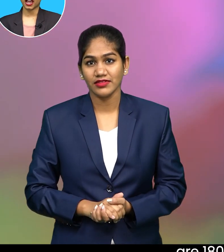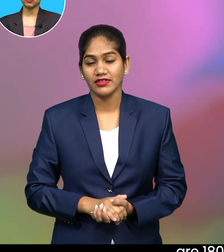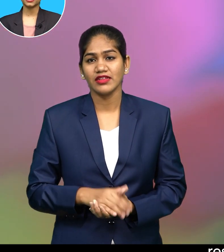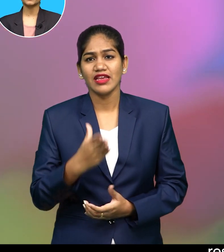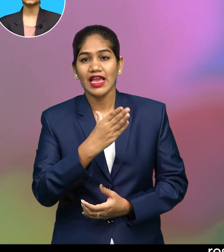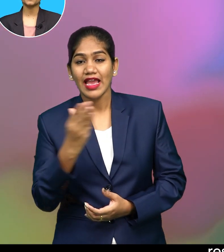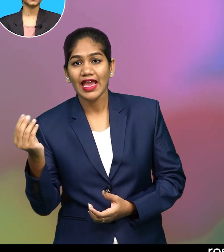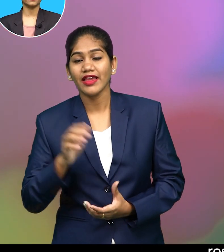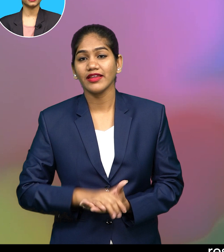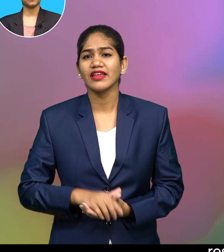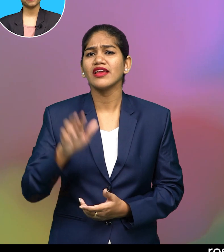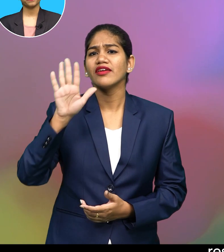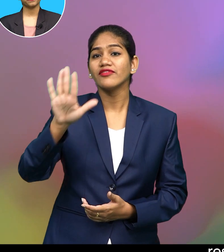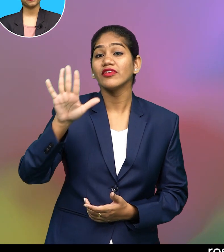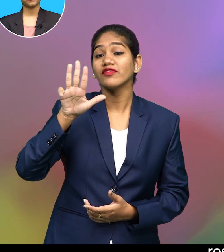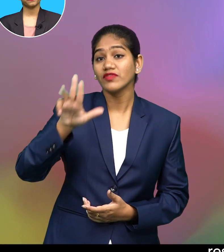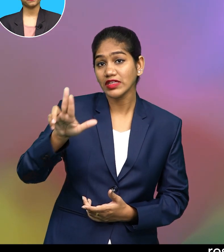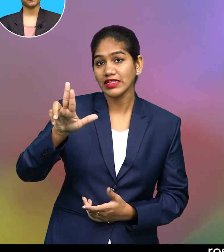58 grams respectively.